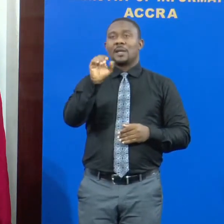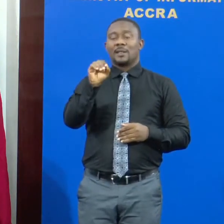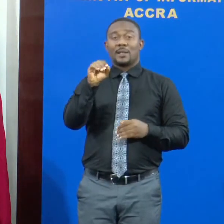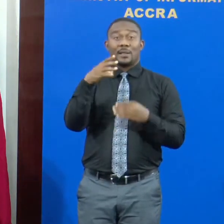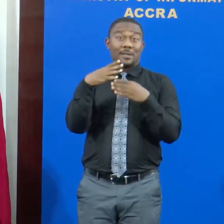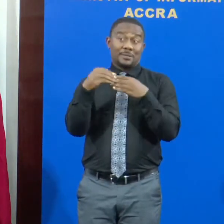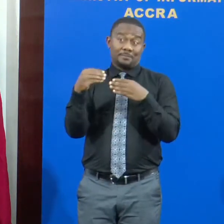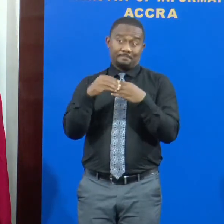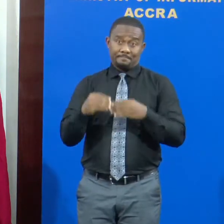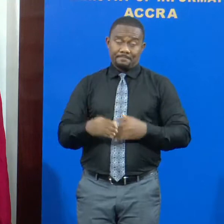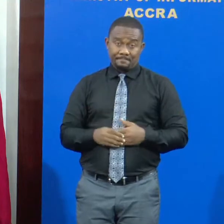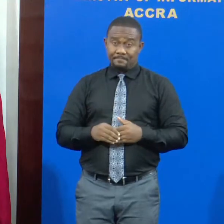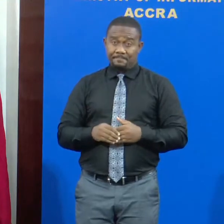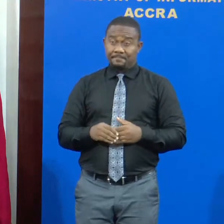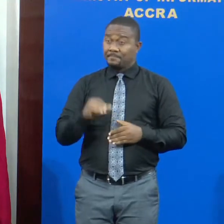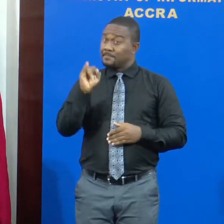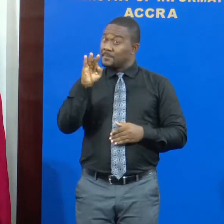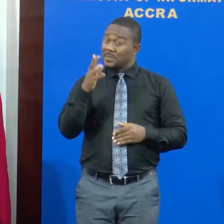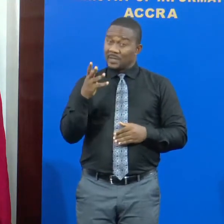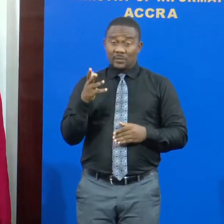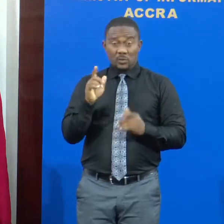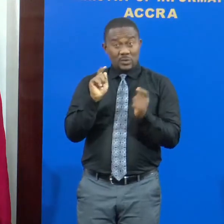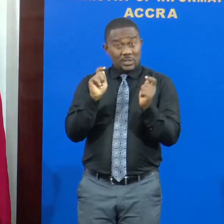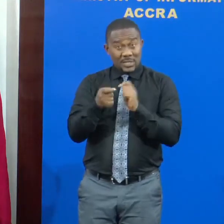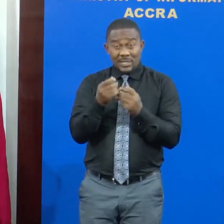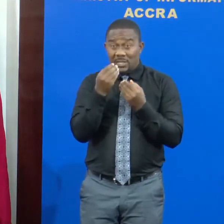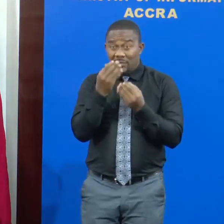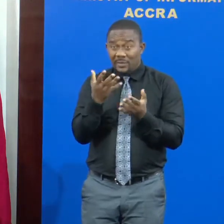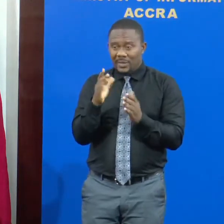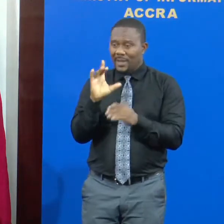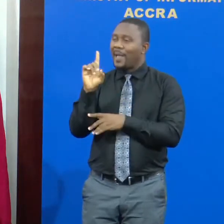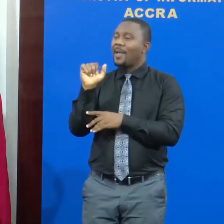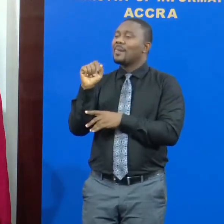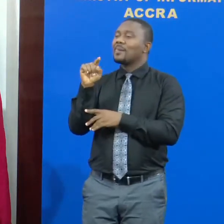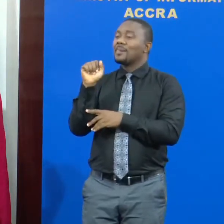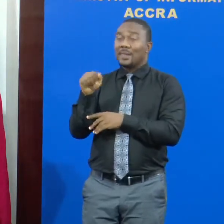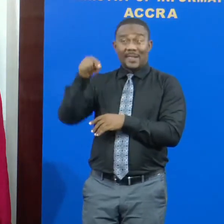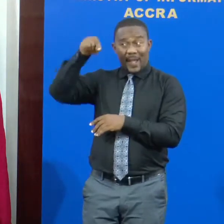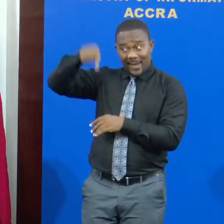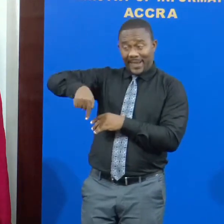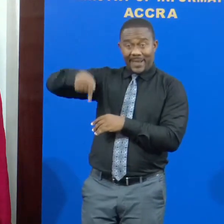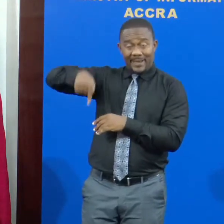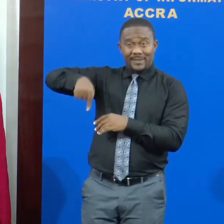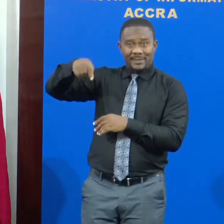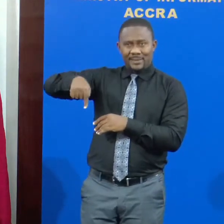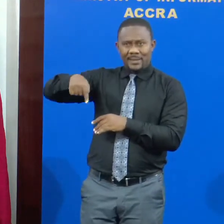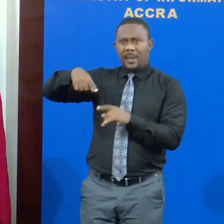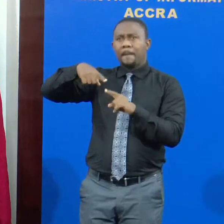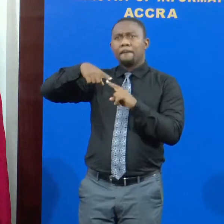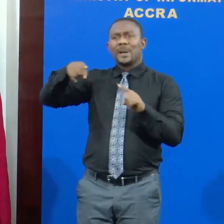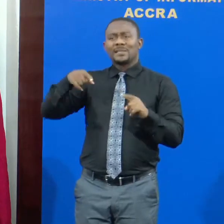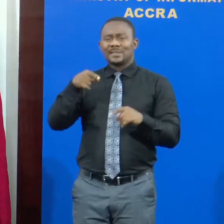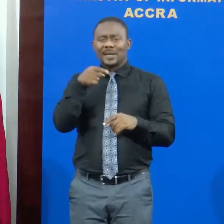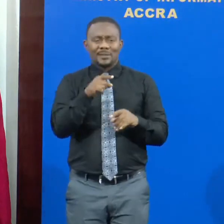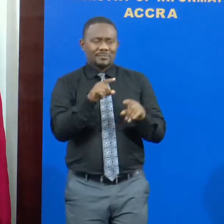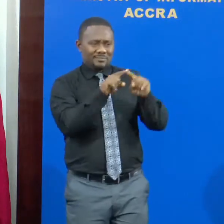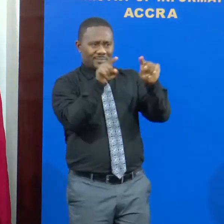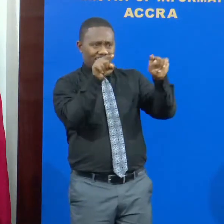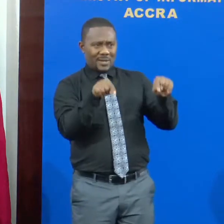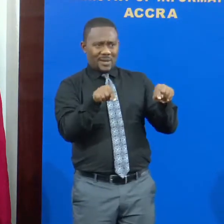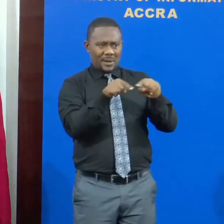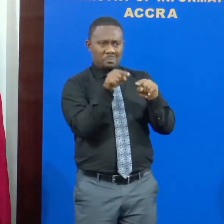cedis. If you change information in the data register, but the information you change is